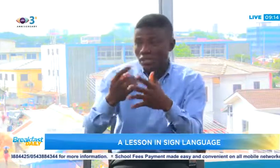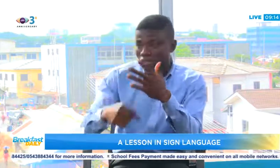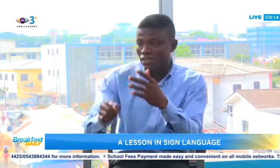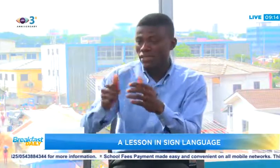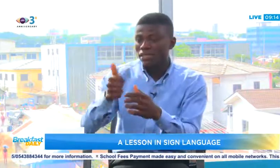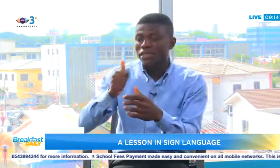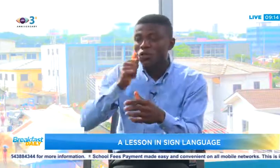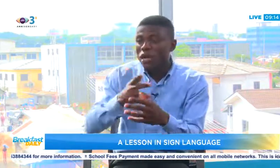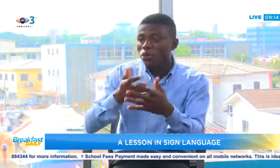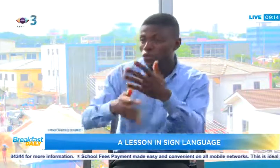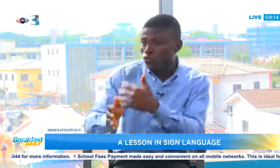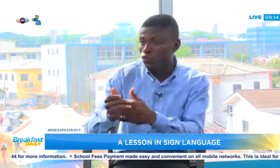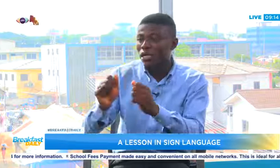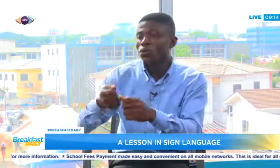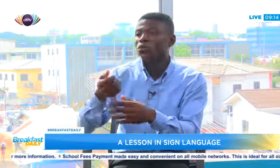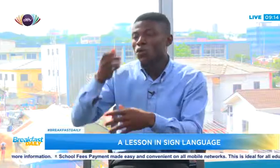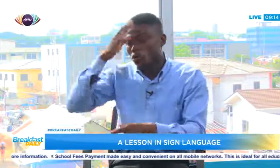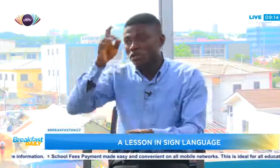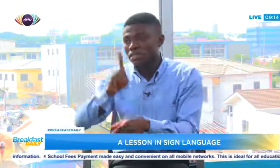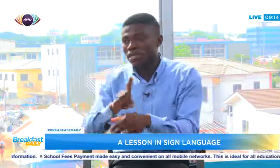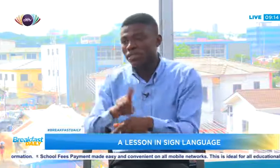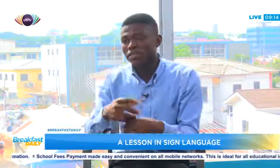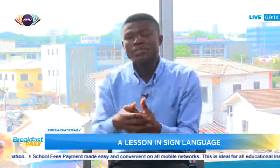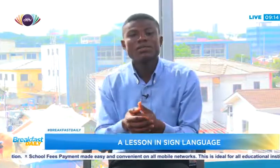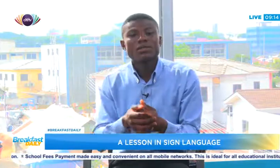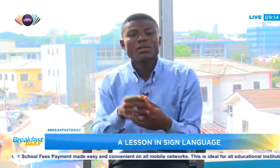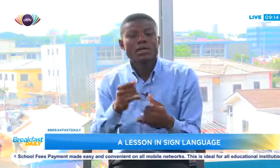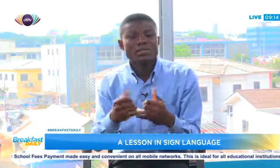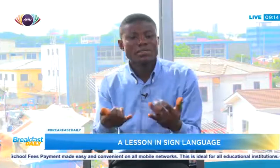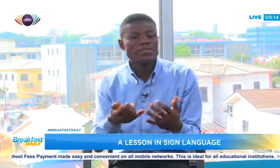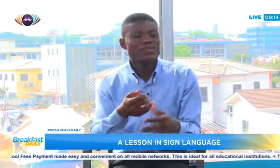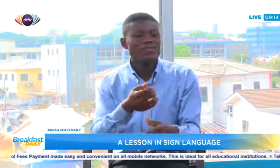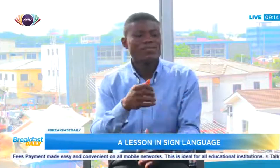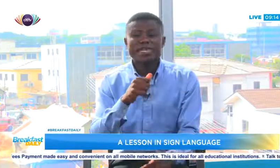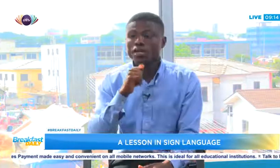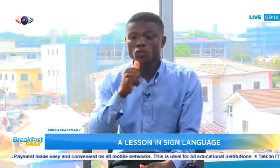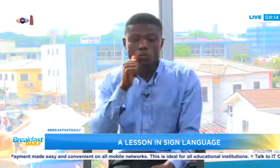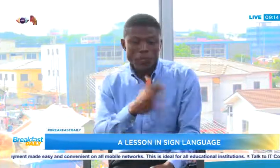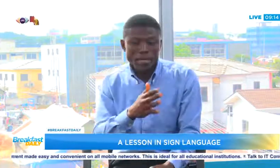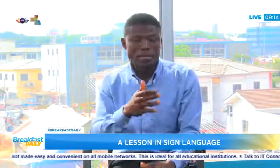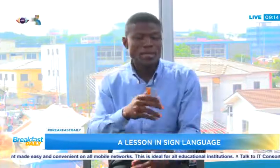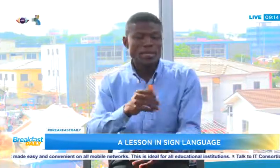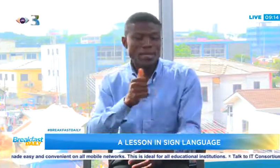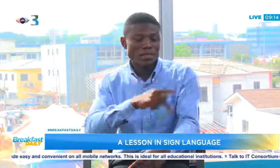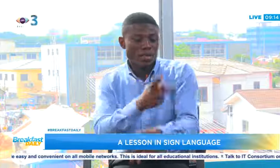what the woman goes through can cause disability. Yeah. One is if the pregnant